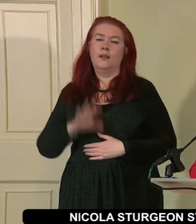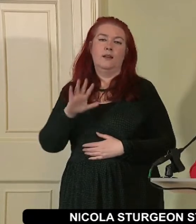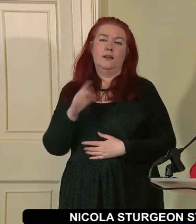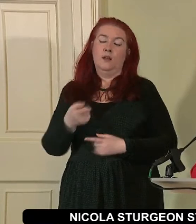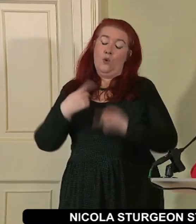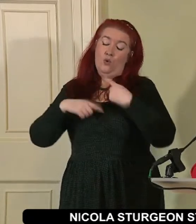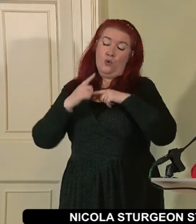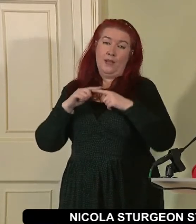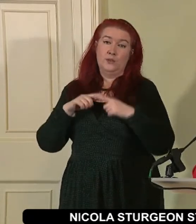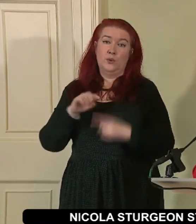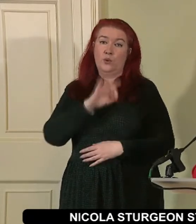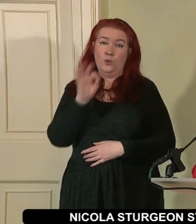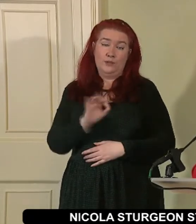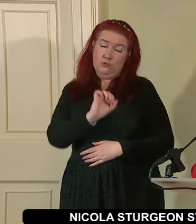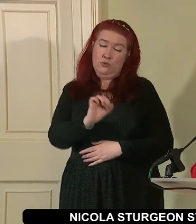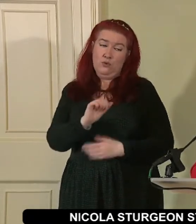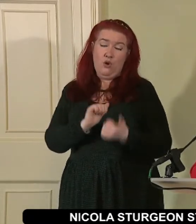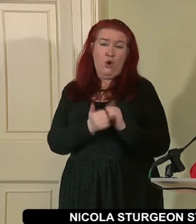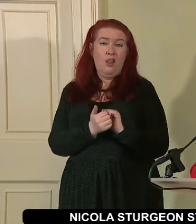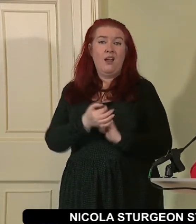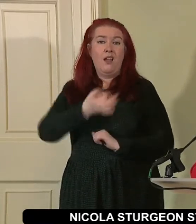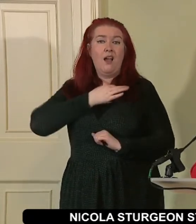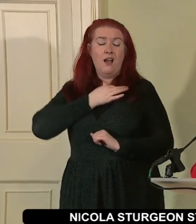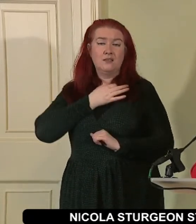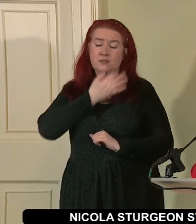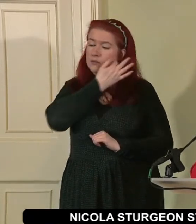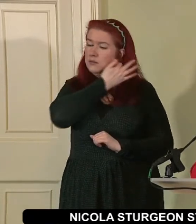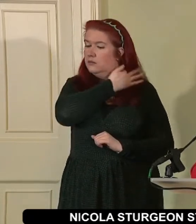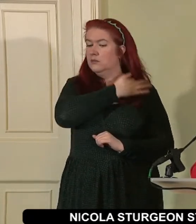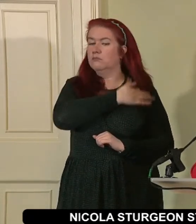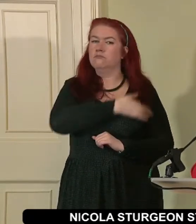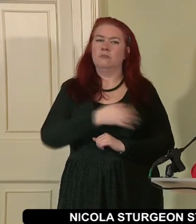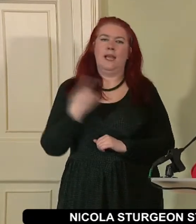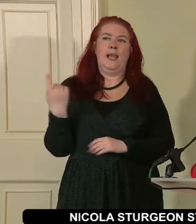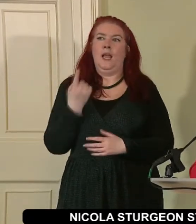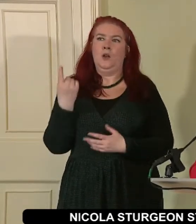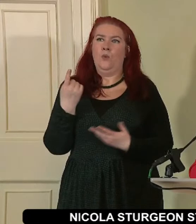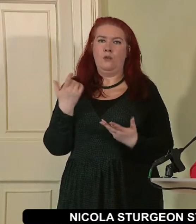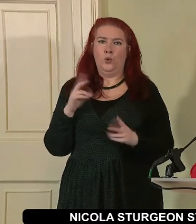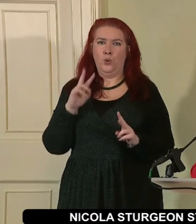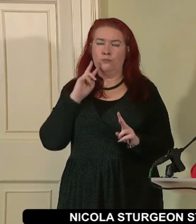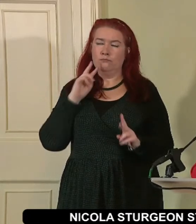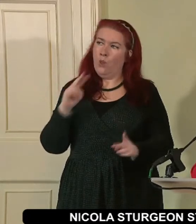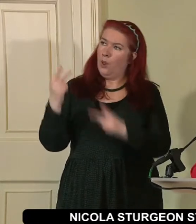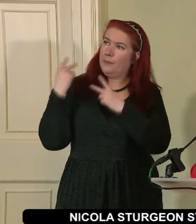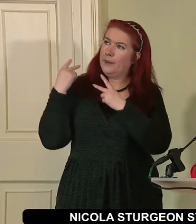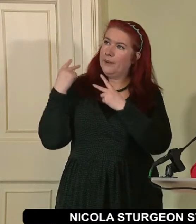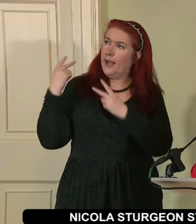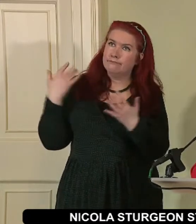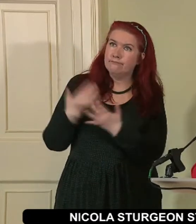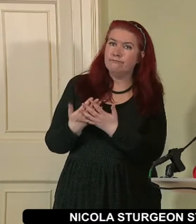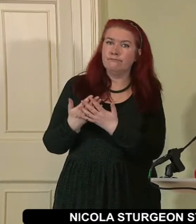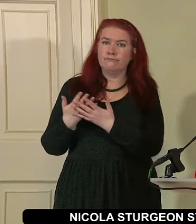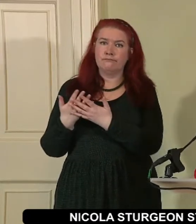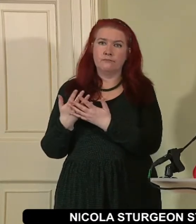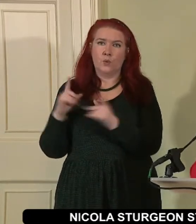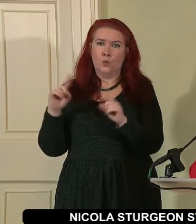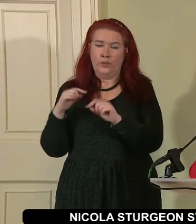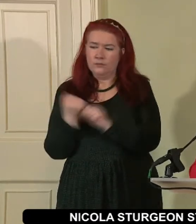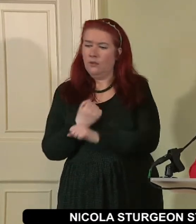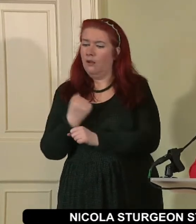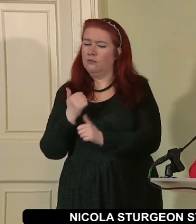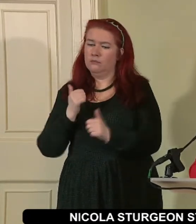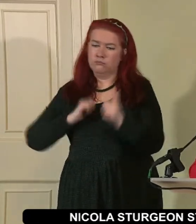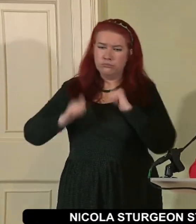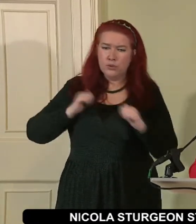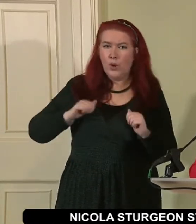to a question one of your colleagues asked me about, you know, anybody taking stock of the things they're proud of, the things they wish they could